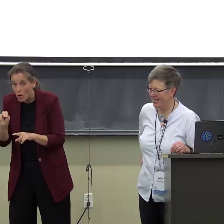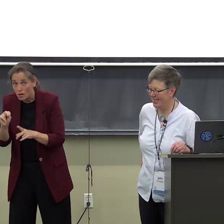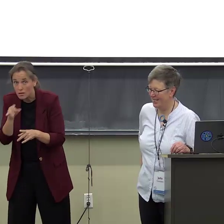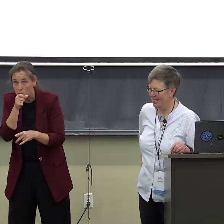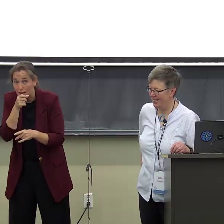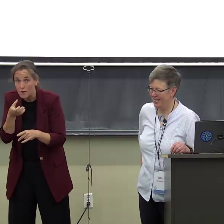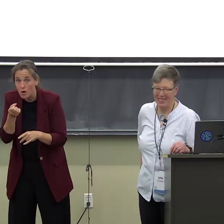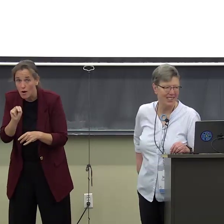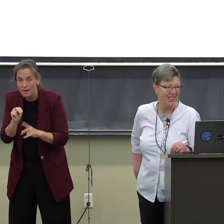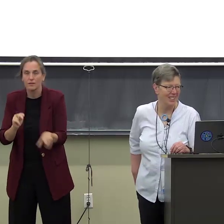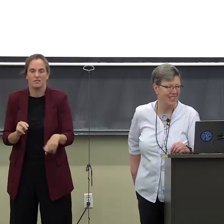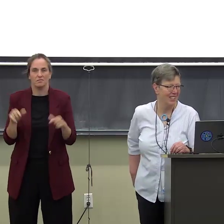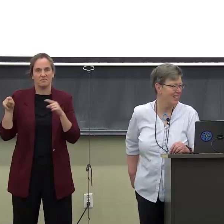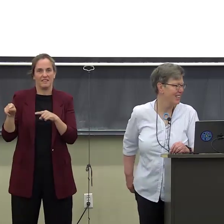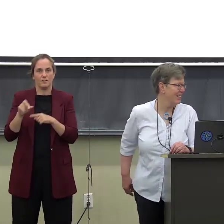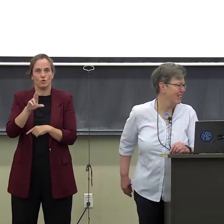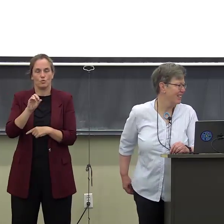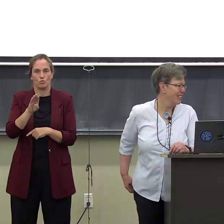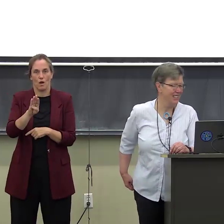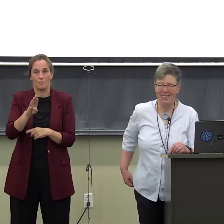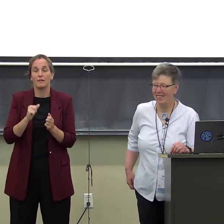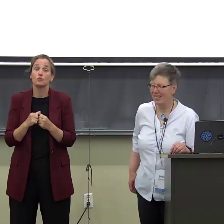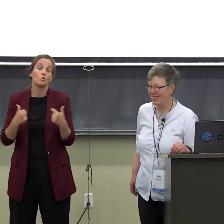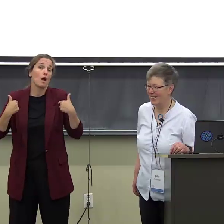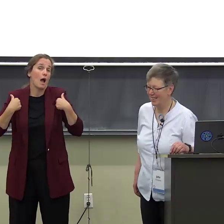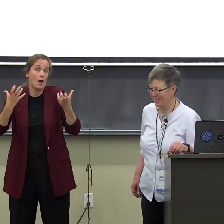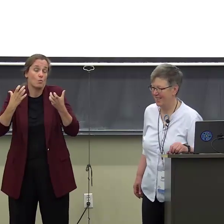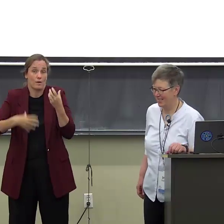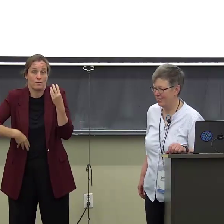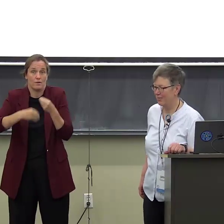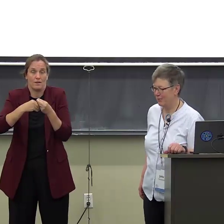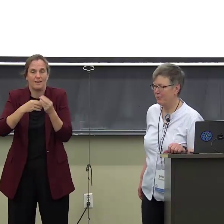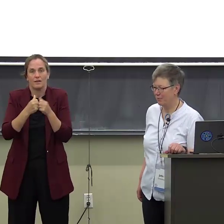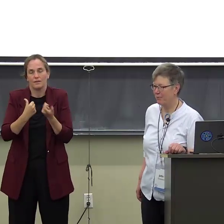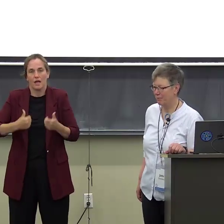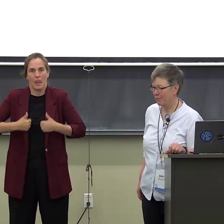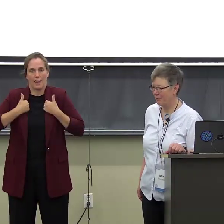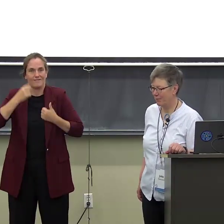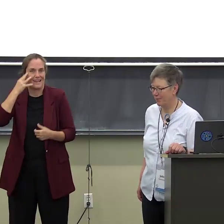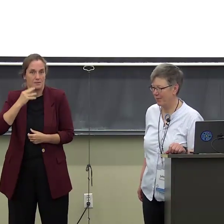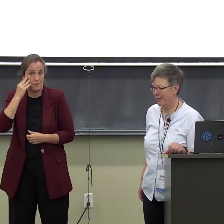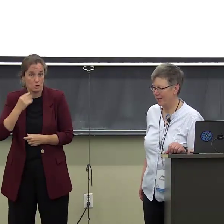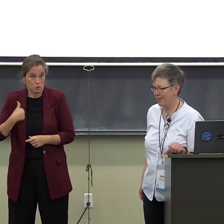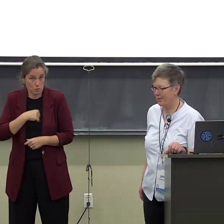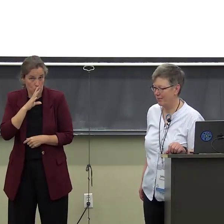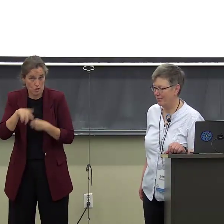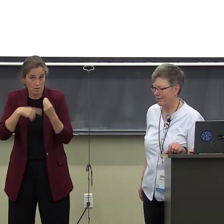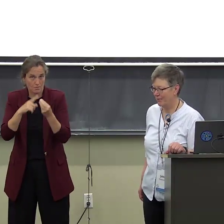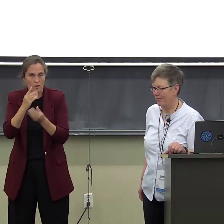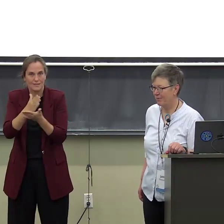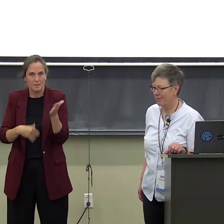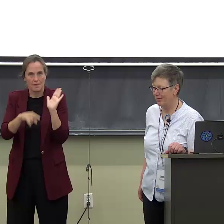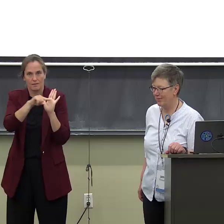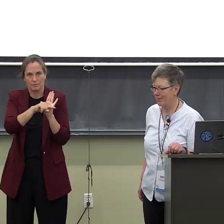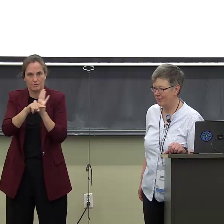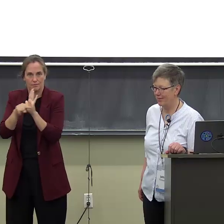Yeah. This is Rob. So I just wanted to add in a little bit of lived experience. We were talking earlier about some of the